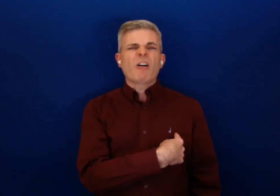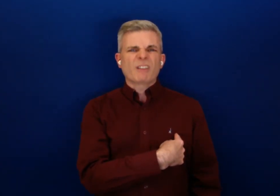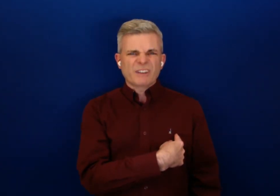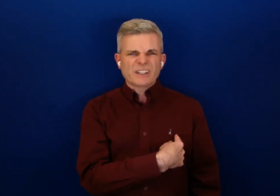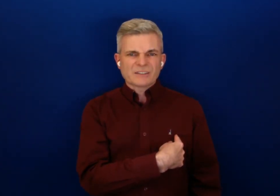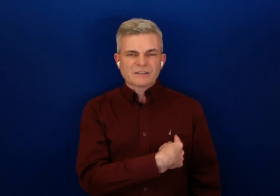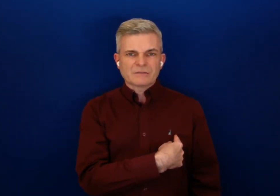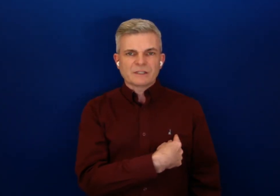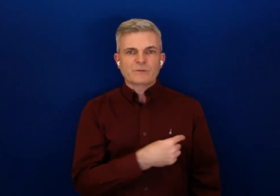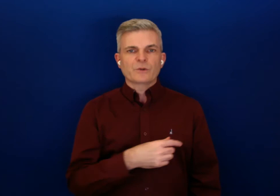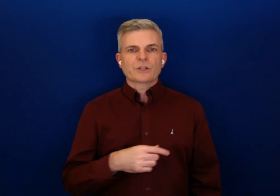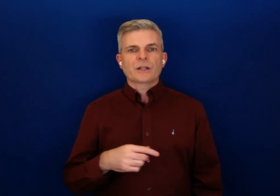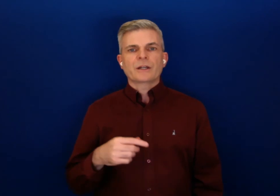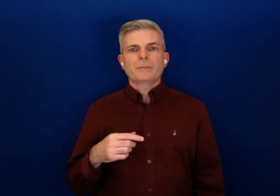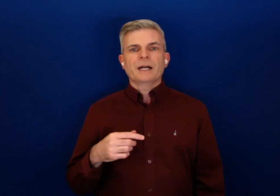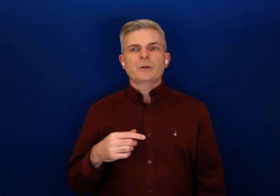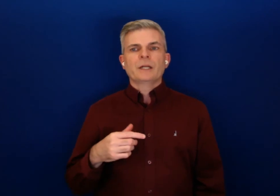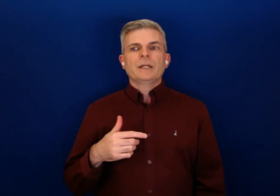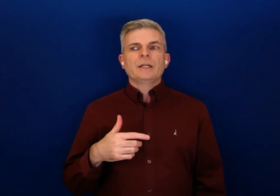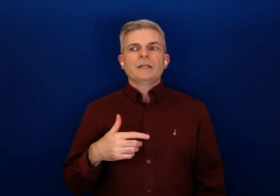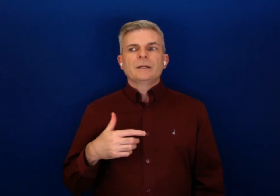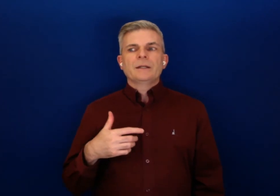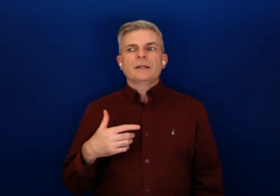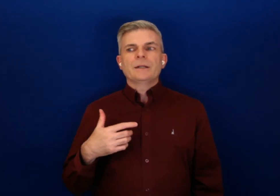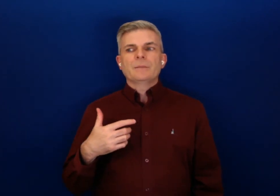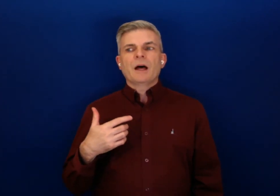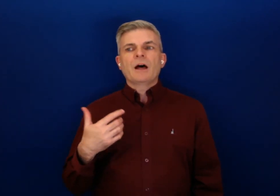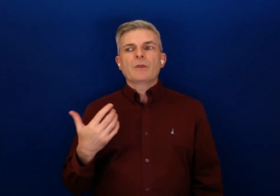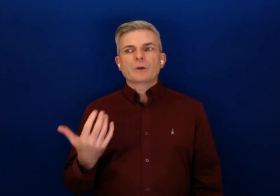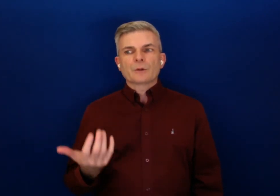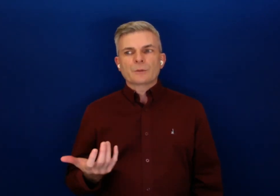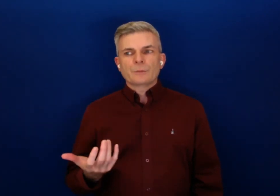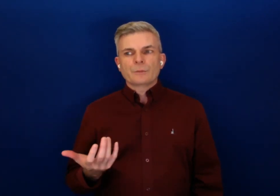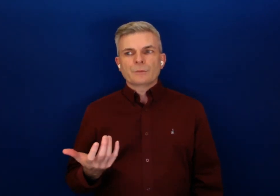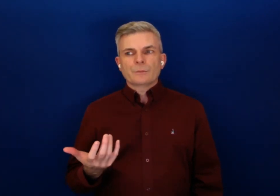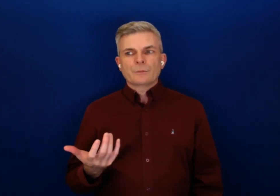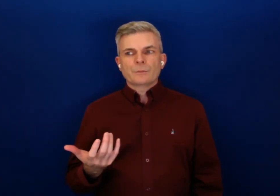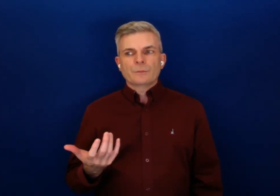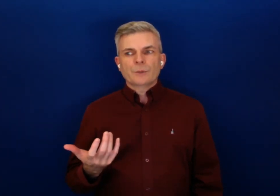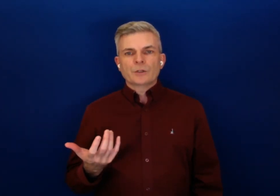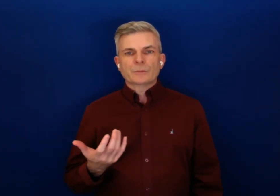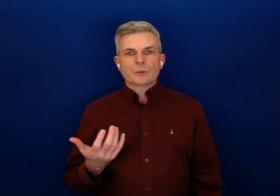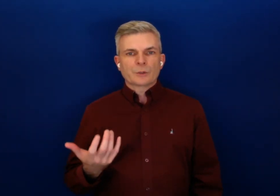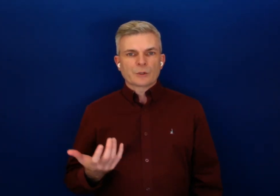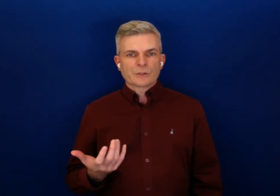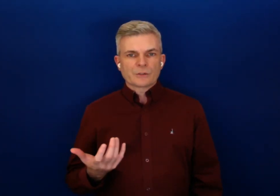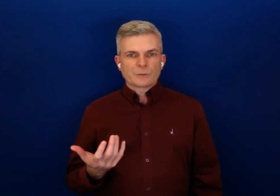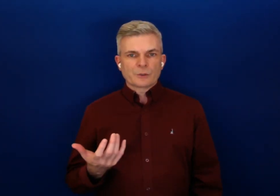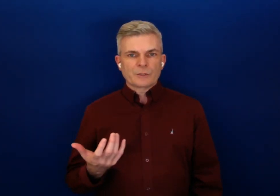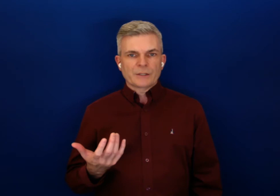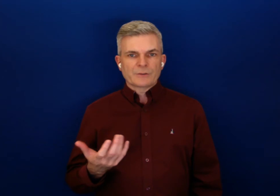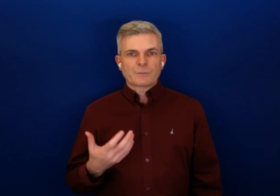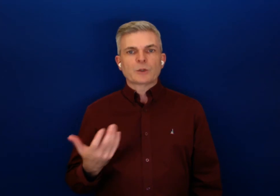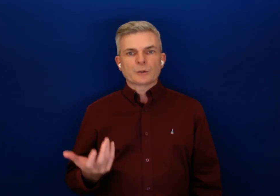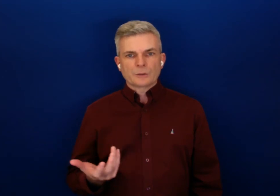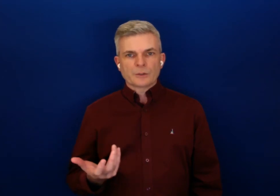of us. If you're talking about other multiple personal pronouns, plural